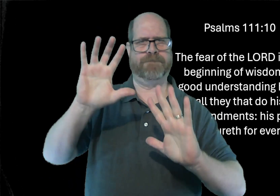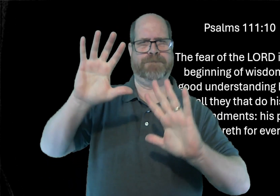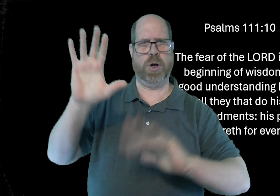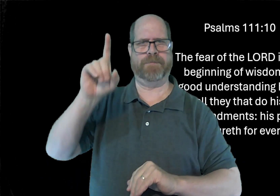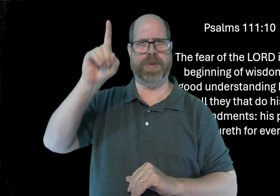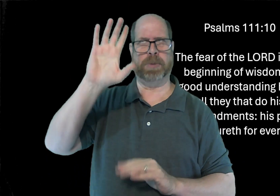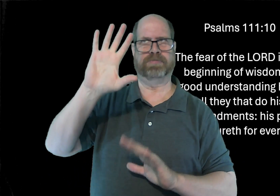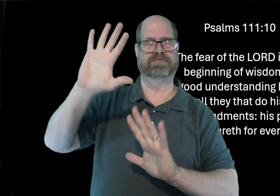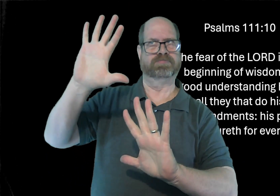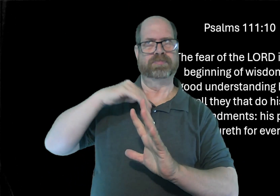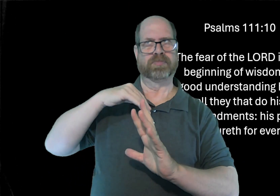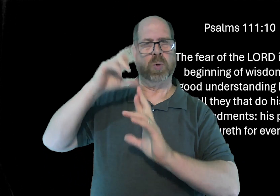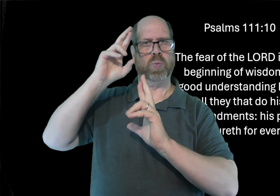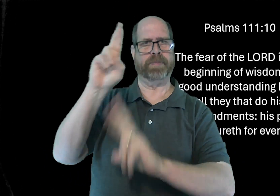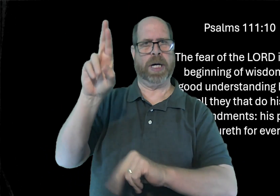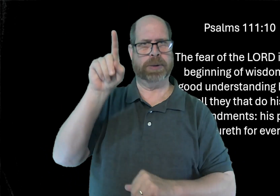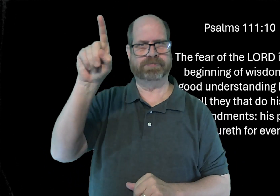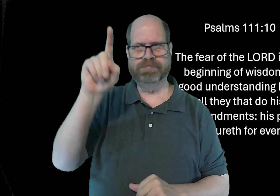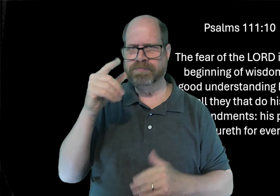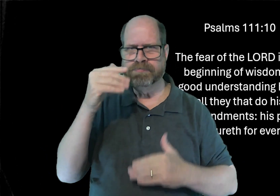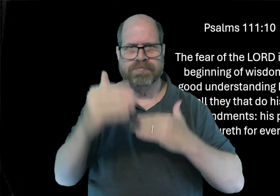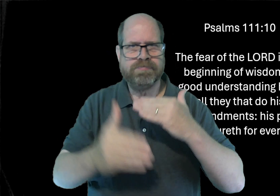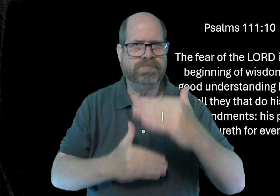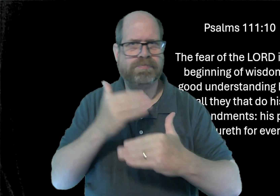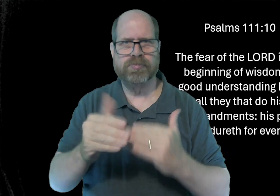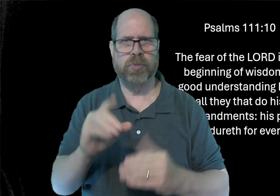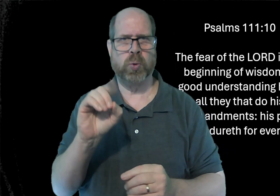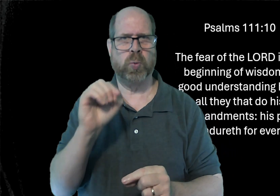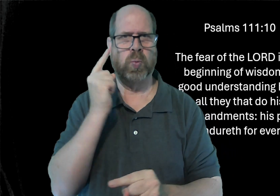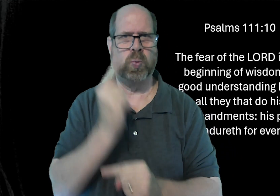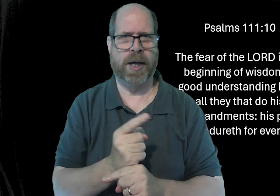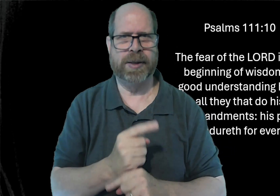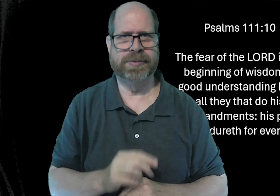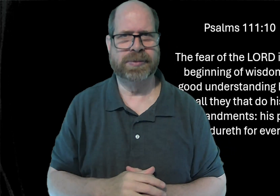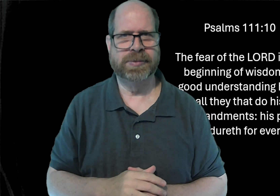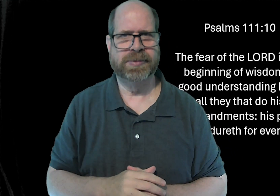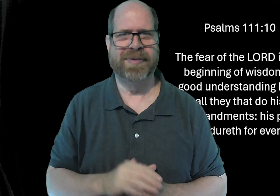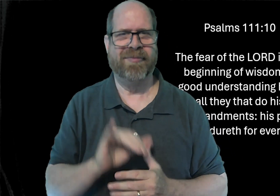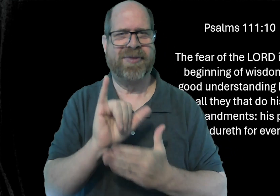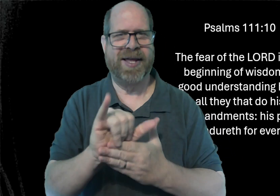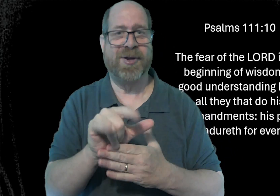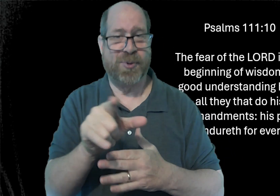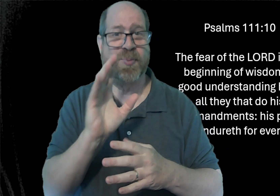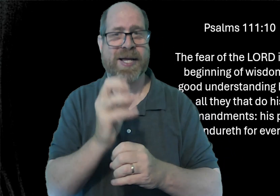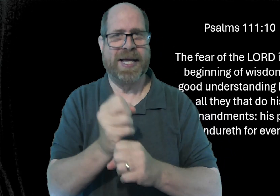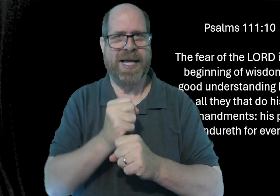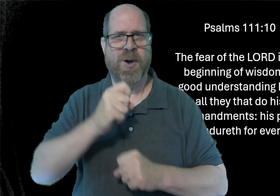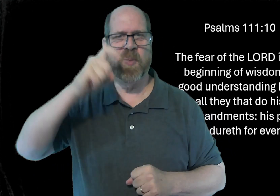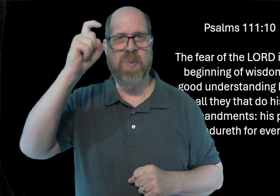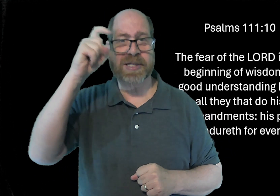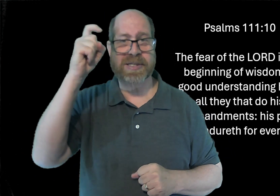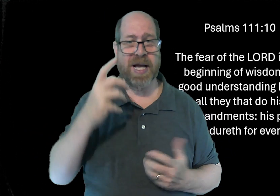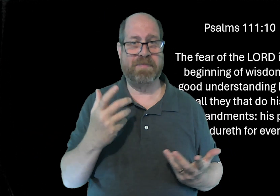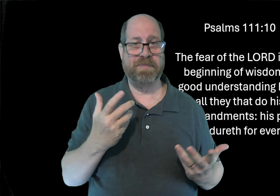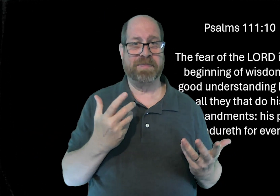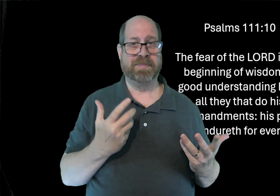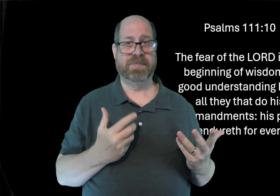That's fearing him. We want to respect him and do what he says and do the right thing. That's when we'll get wisdom.